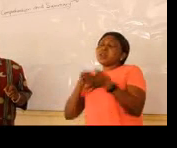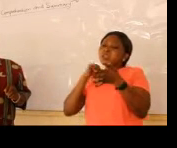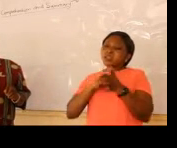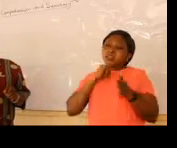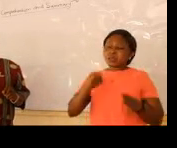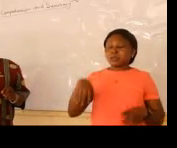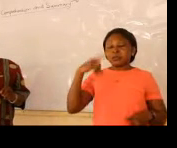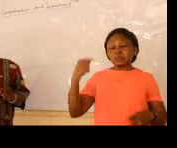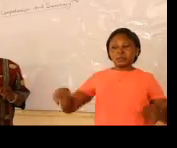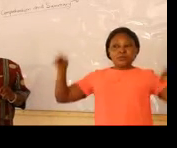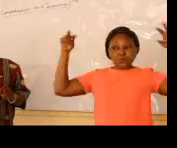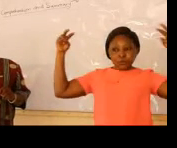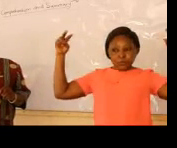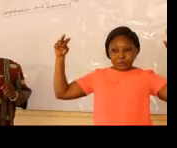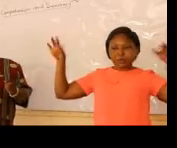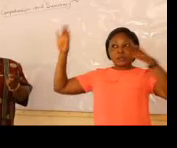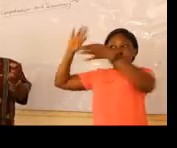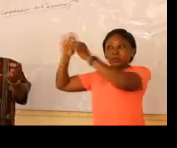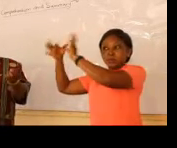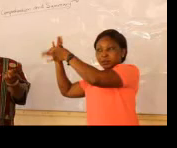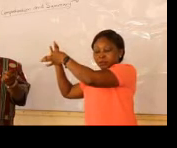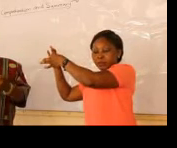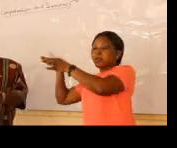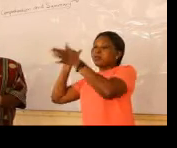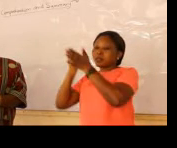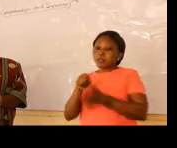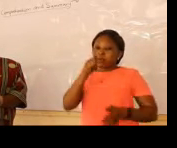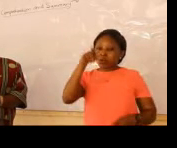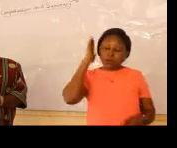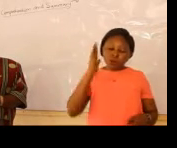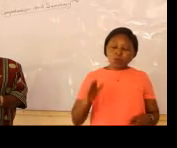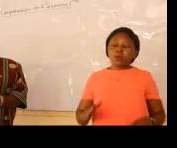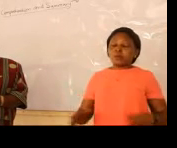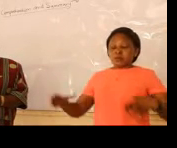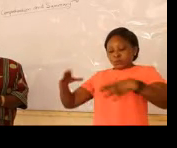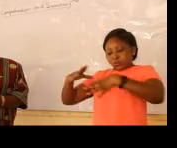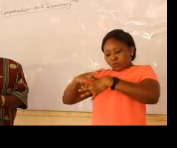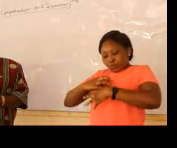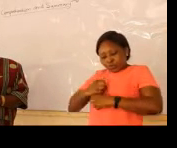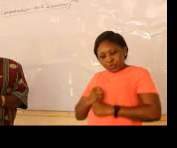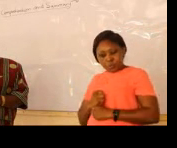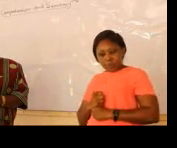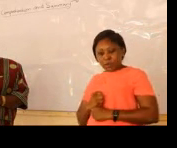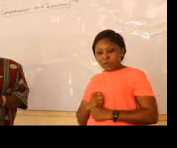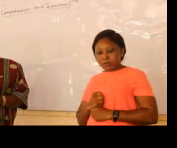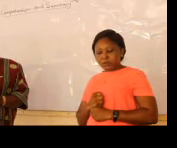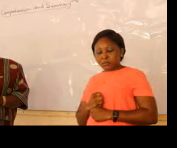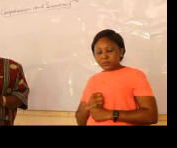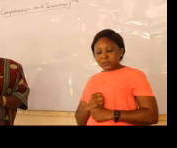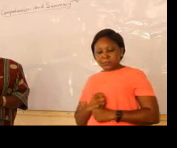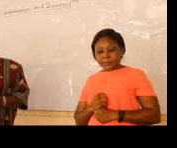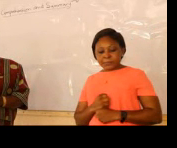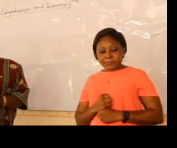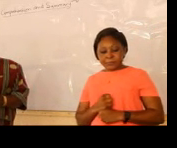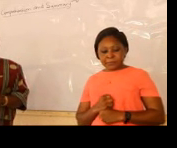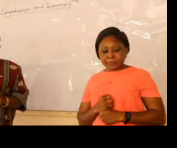you will summarize. It is the topic sentence that you will